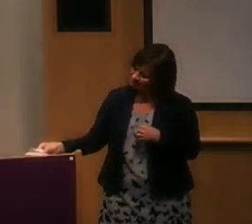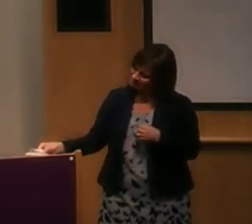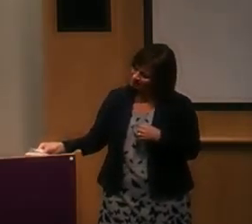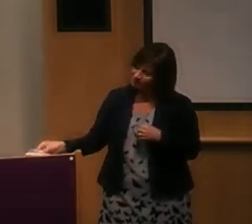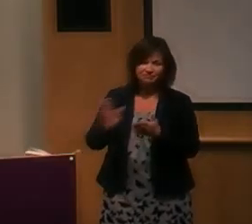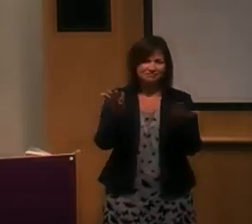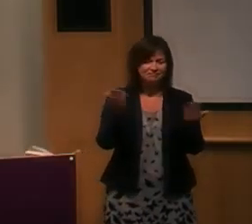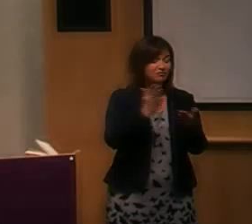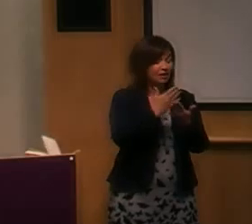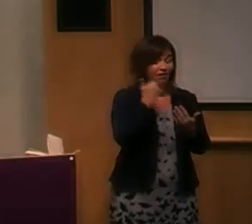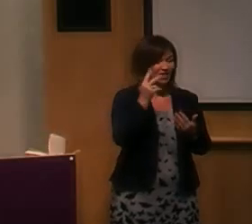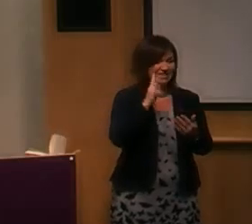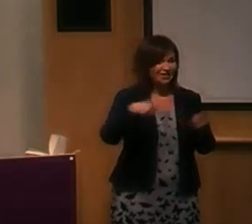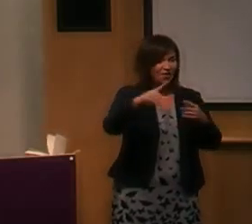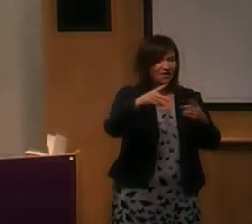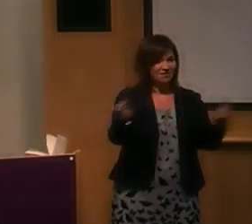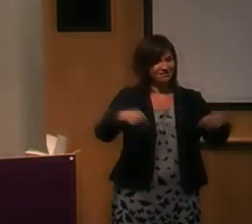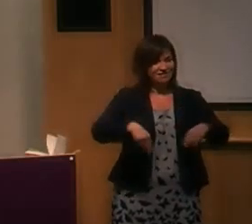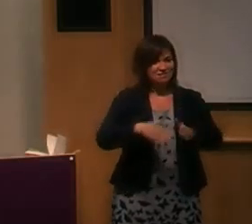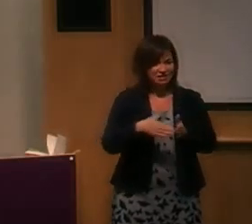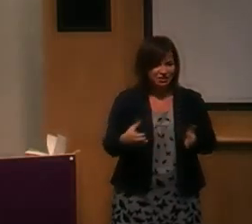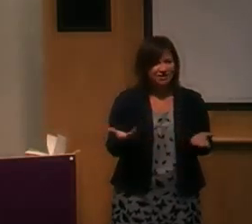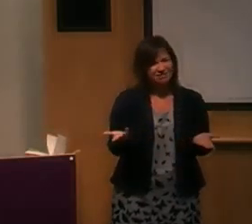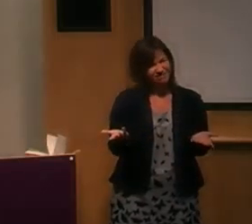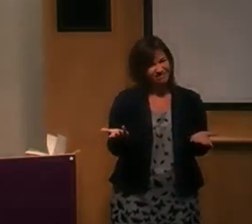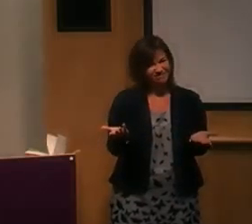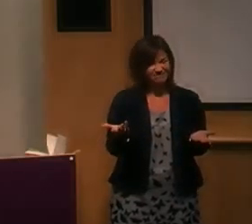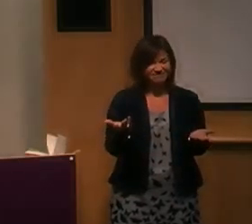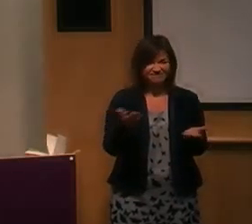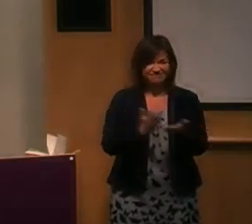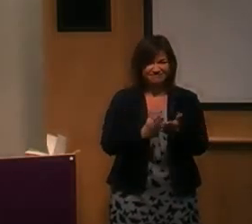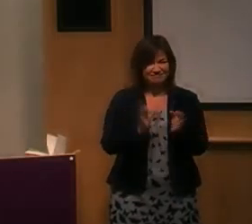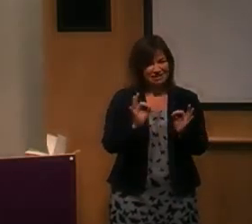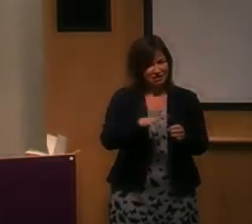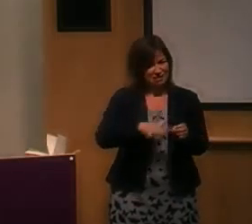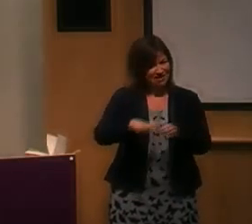morning. It's really lovely to see such a good turnout this morning, so we're very